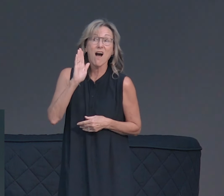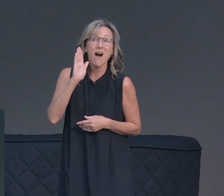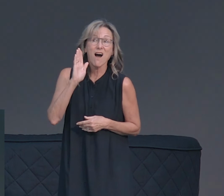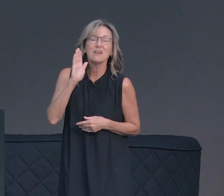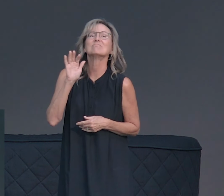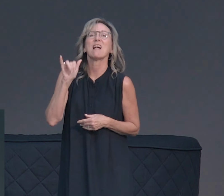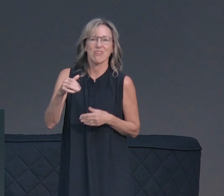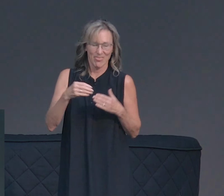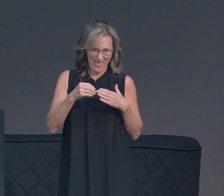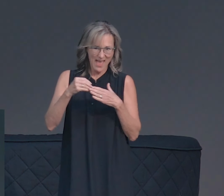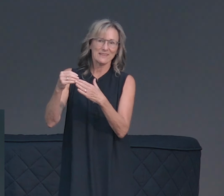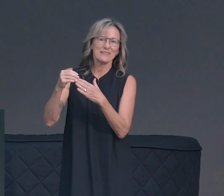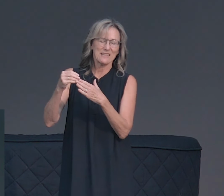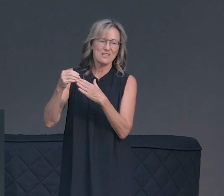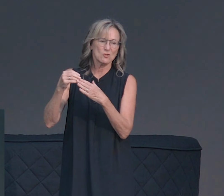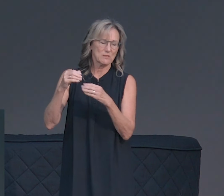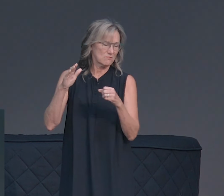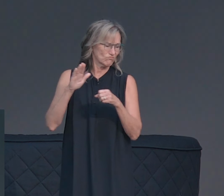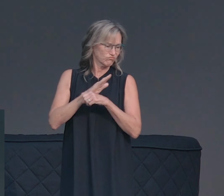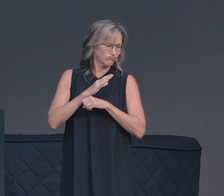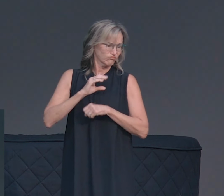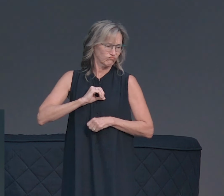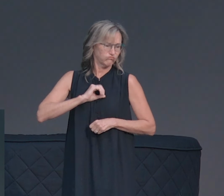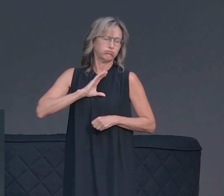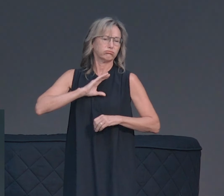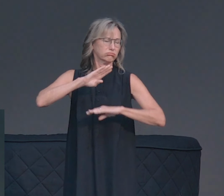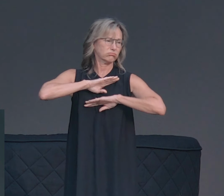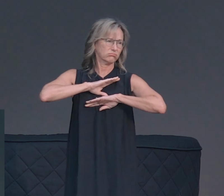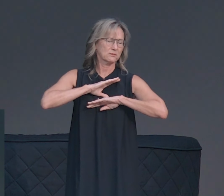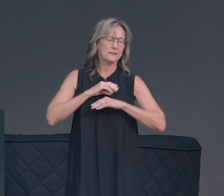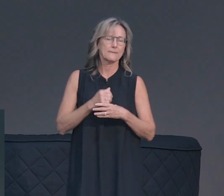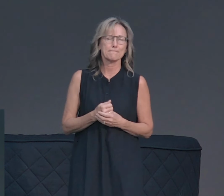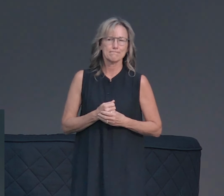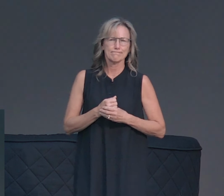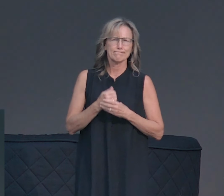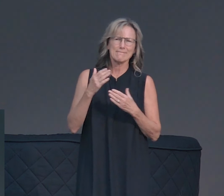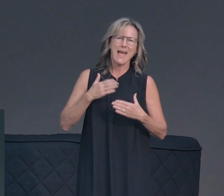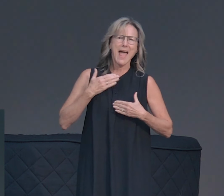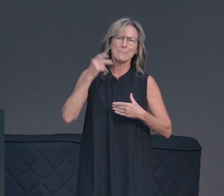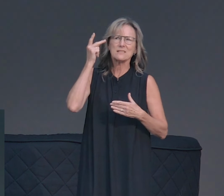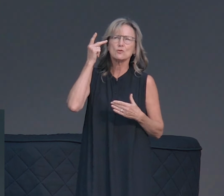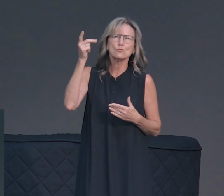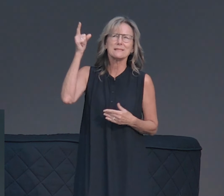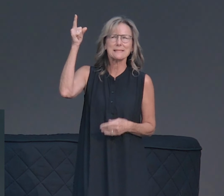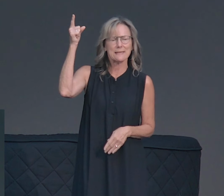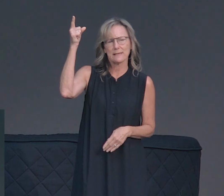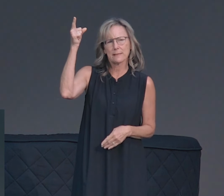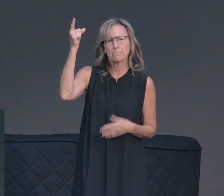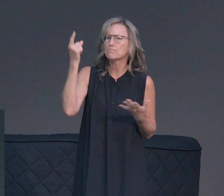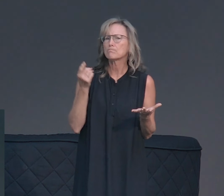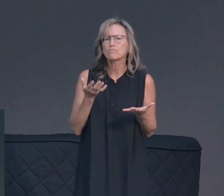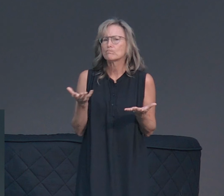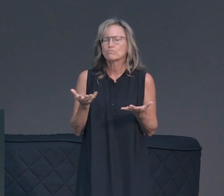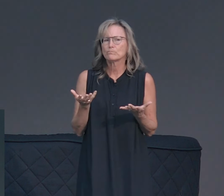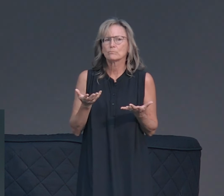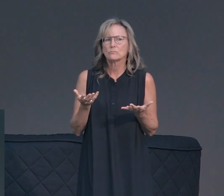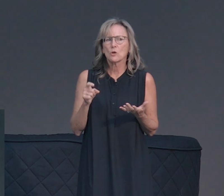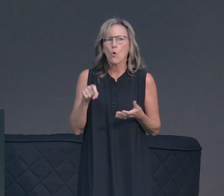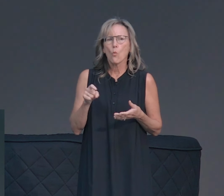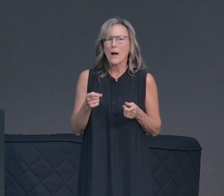So the blessing here in verse 8 is the happiness of seeing God. And the condition for that promise